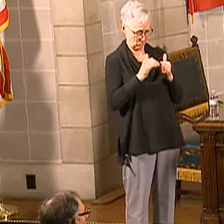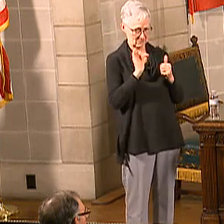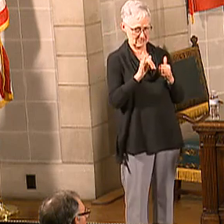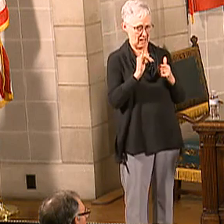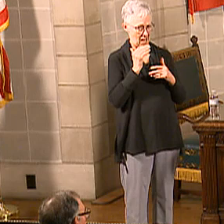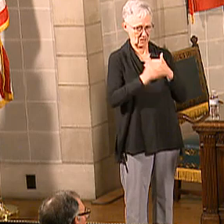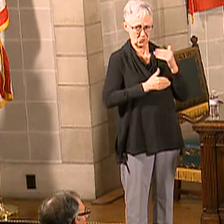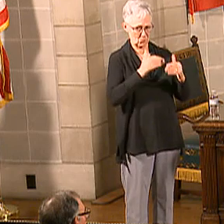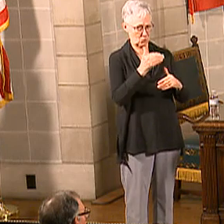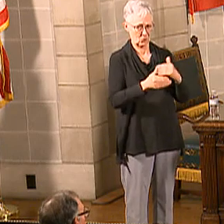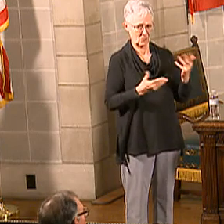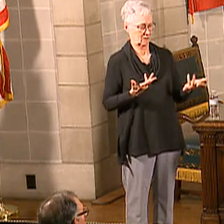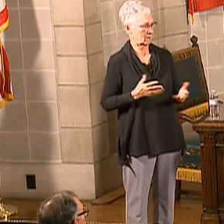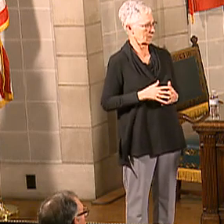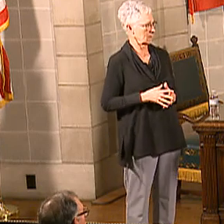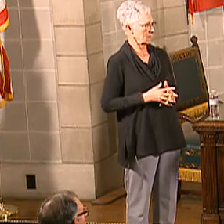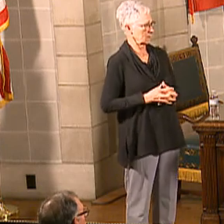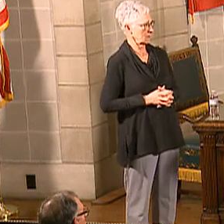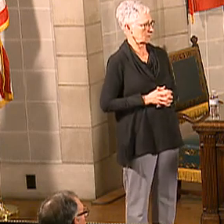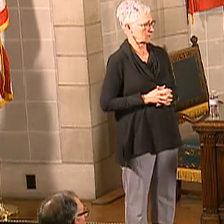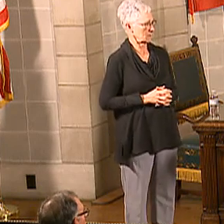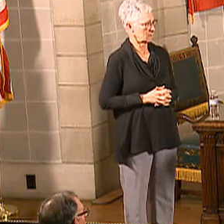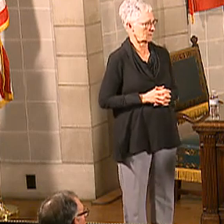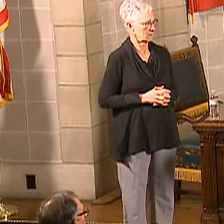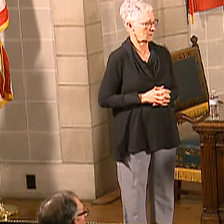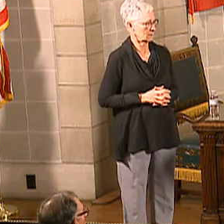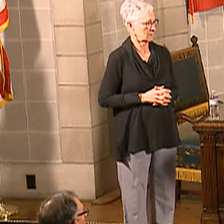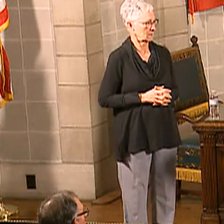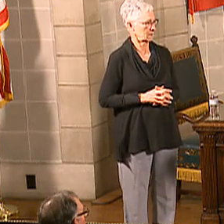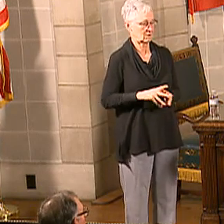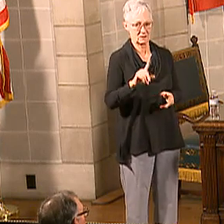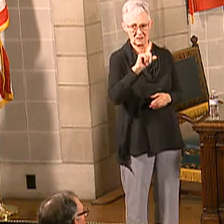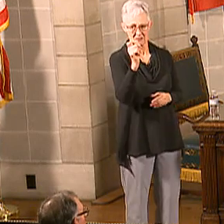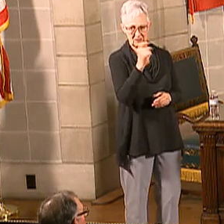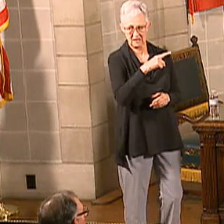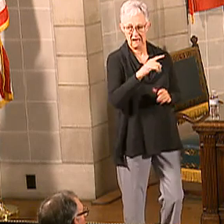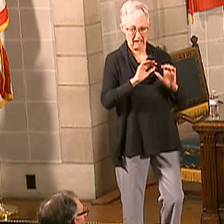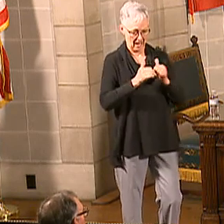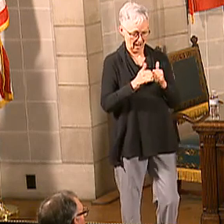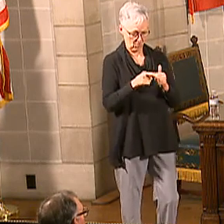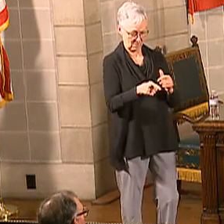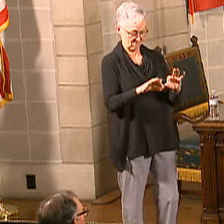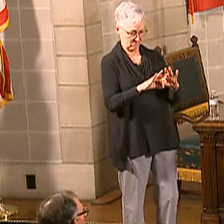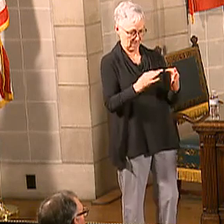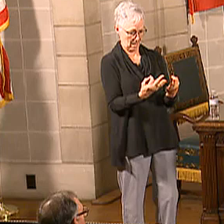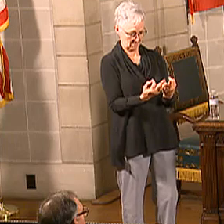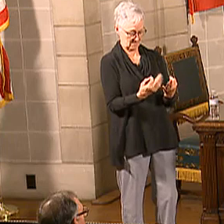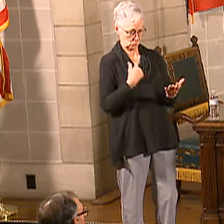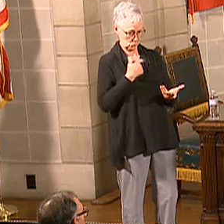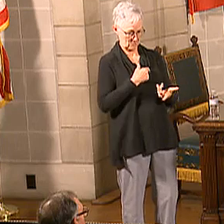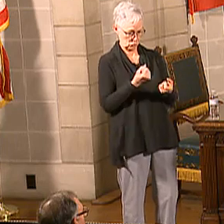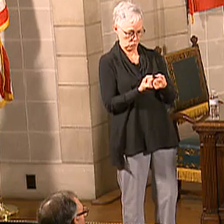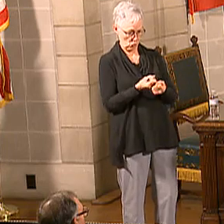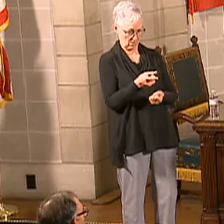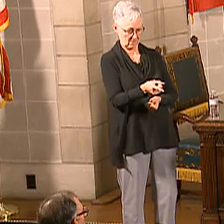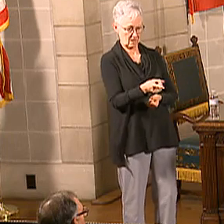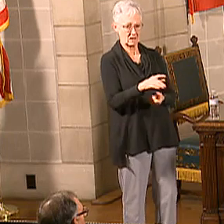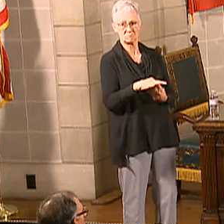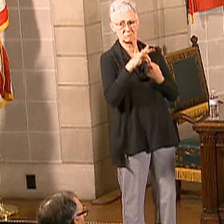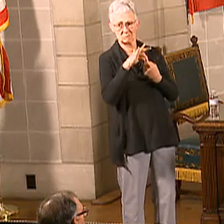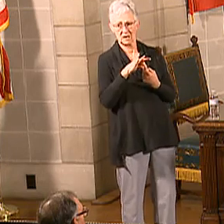you know, guided worksheets or anything like that. So the question basically is how are families being supported, especially working parents,